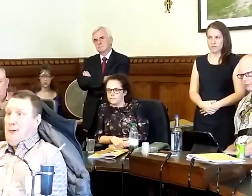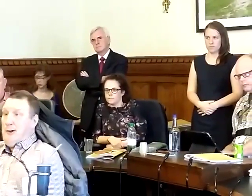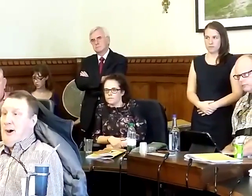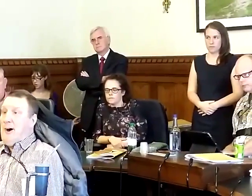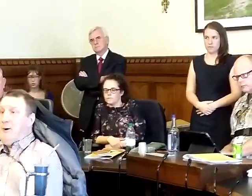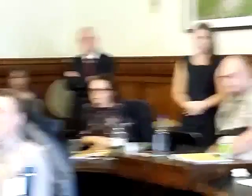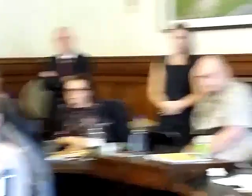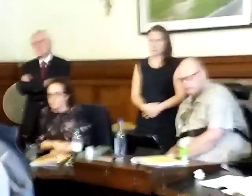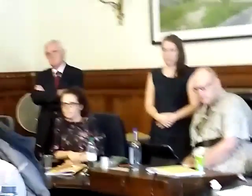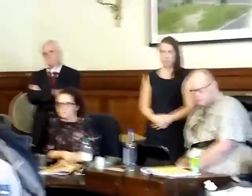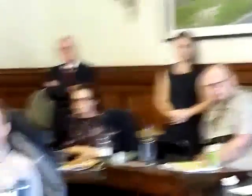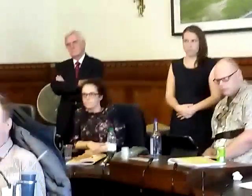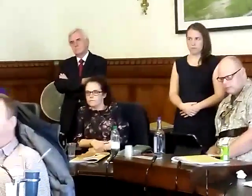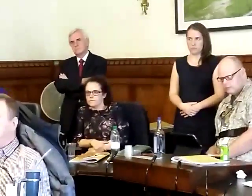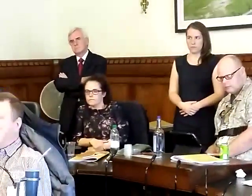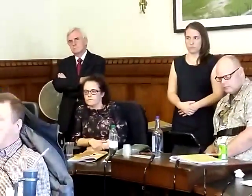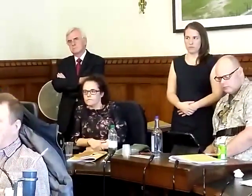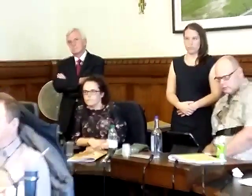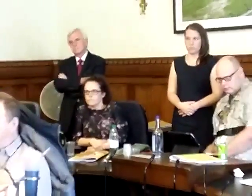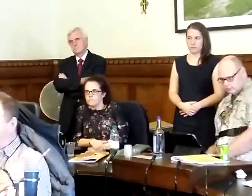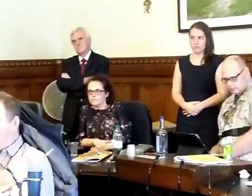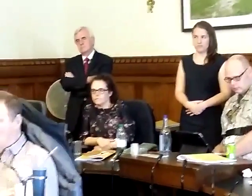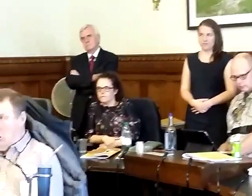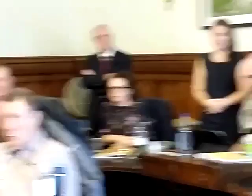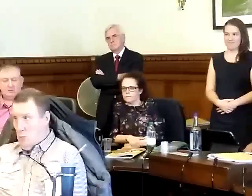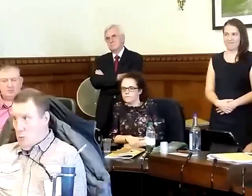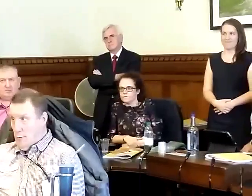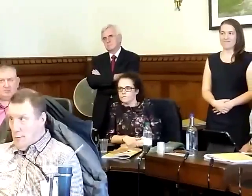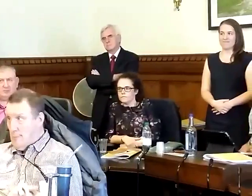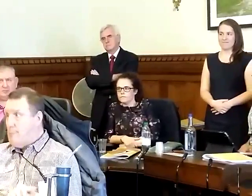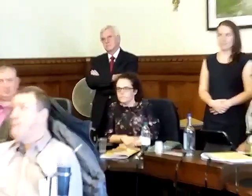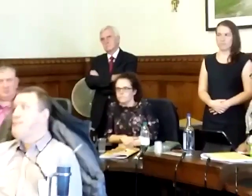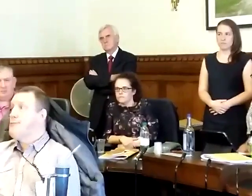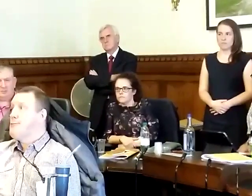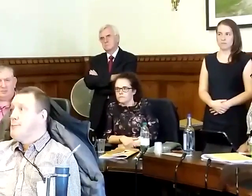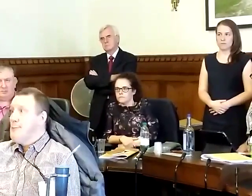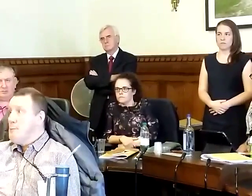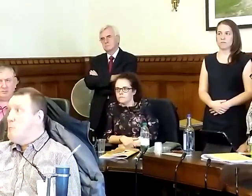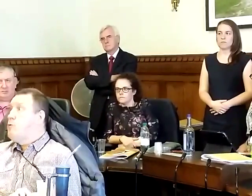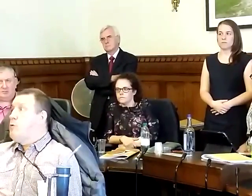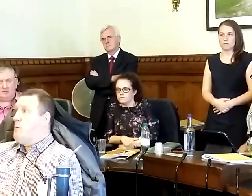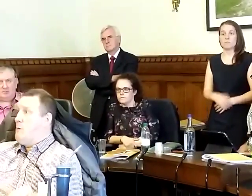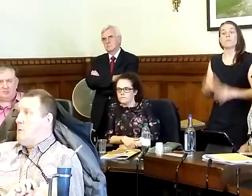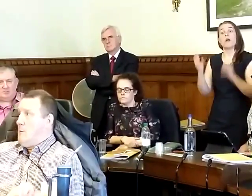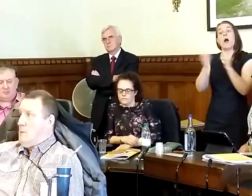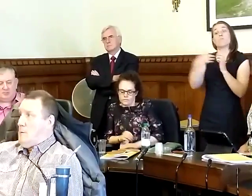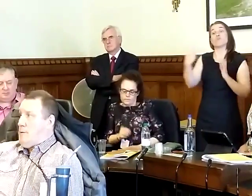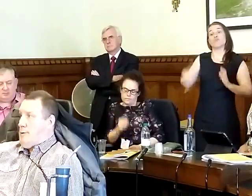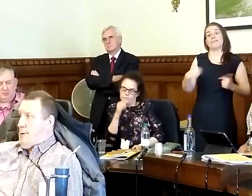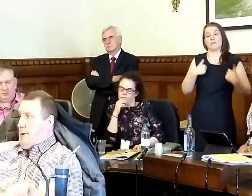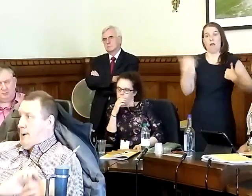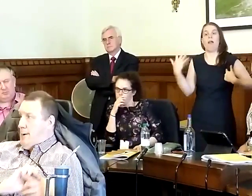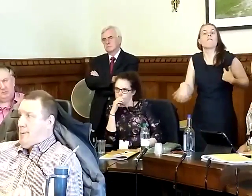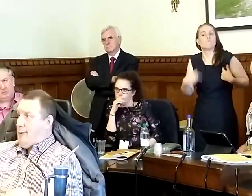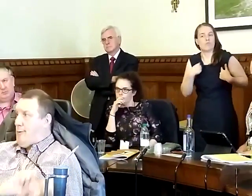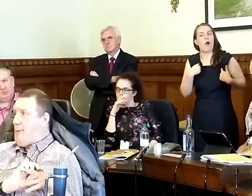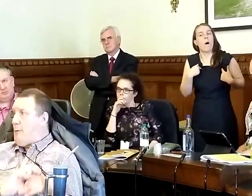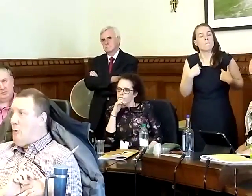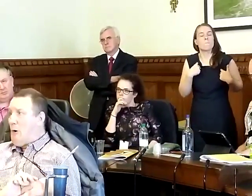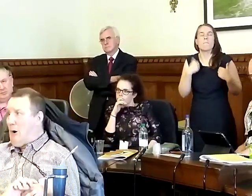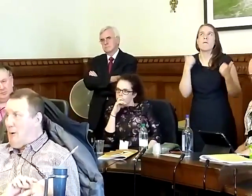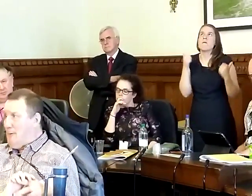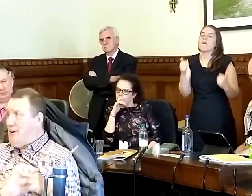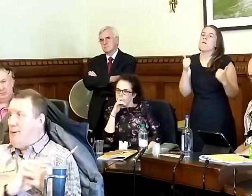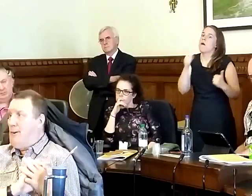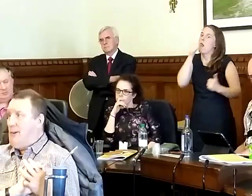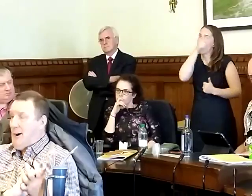Oh. So, in Bristol, where I'm from, we are very